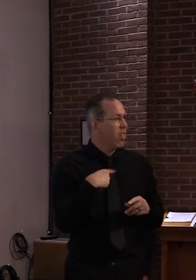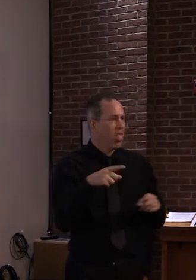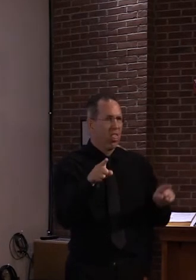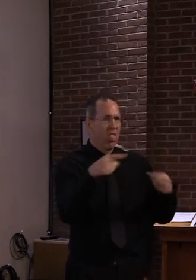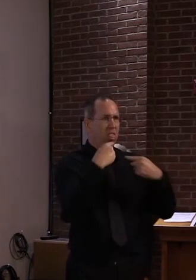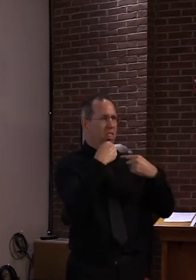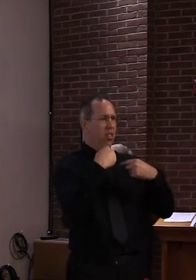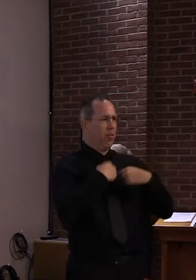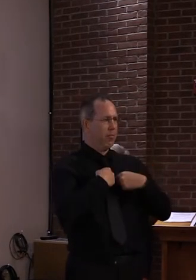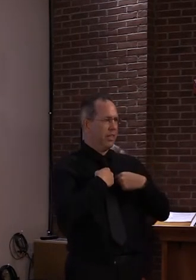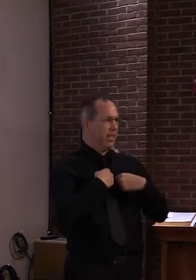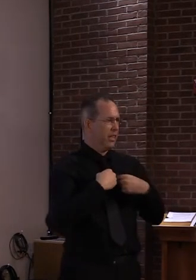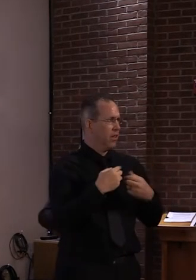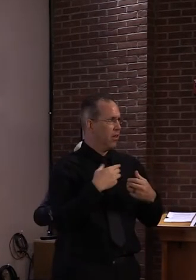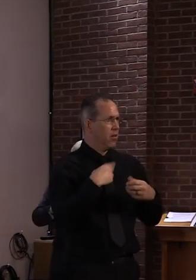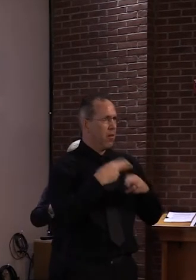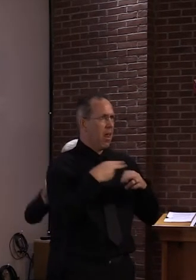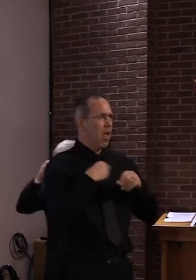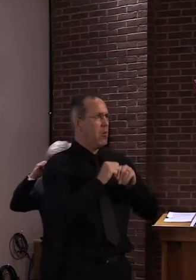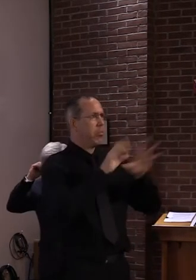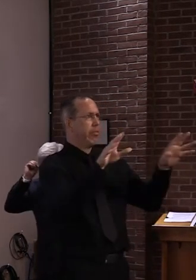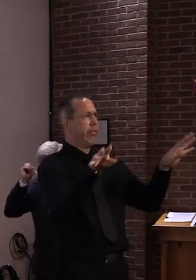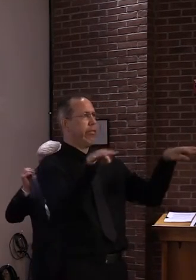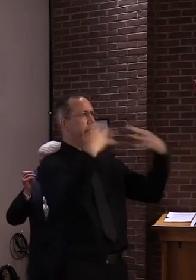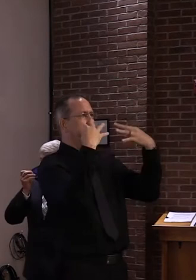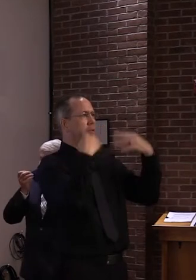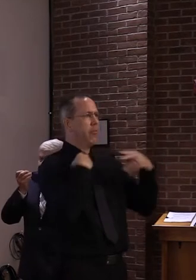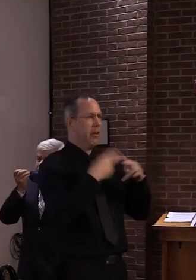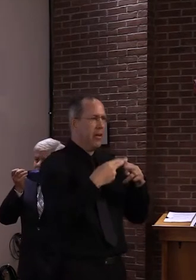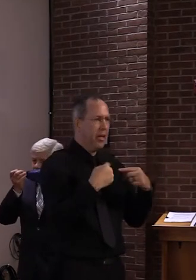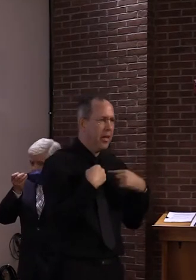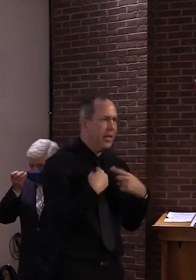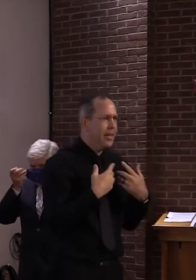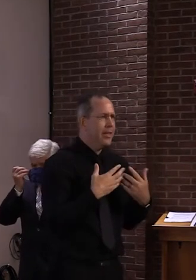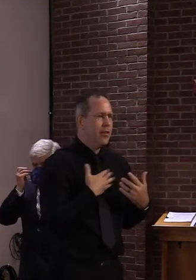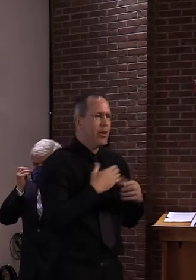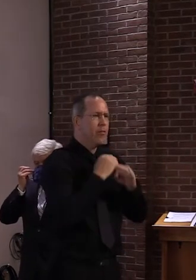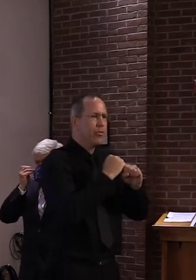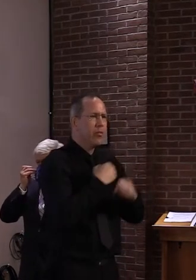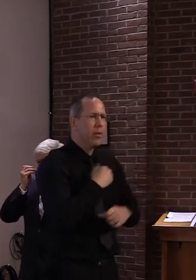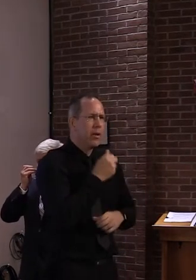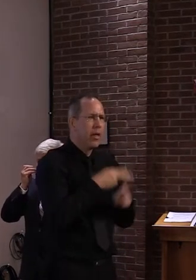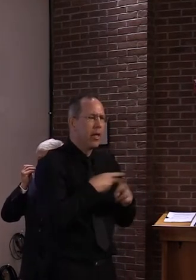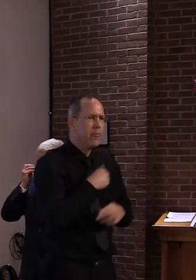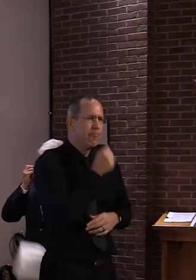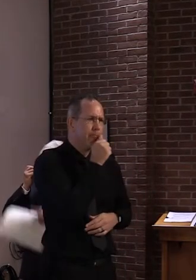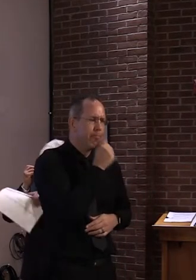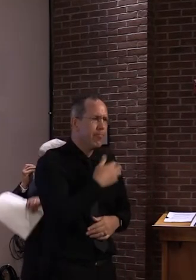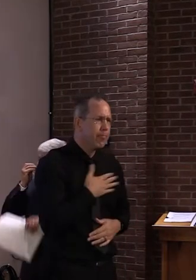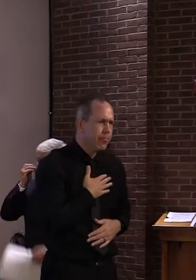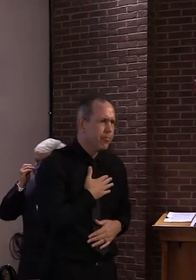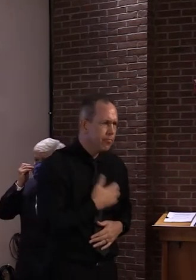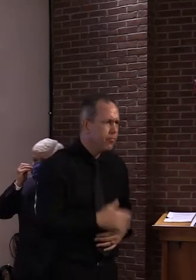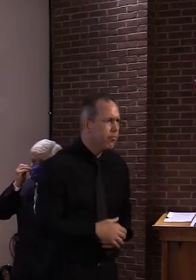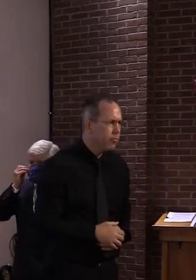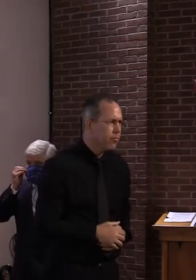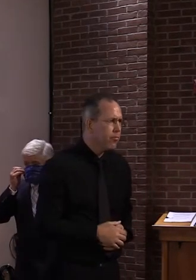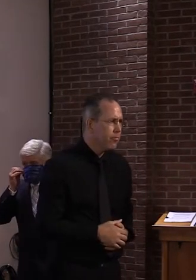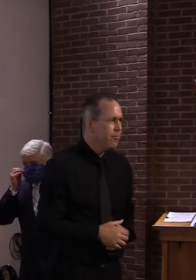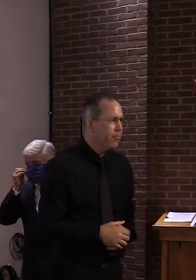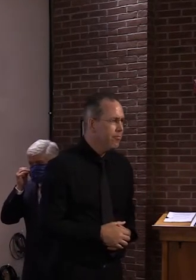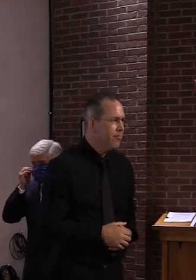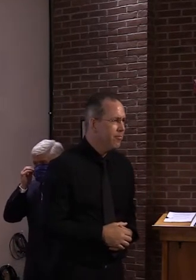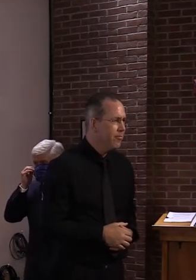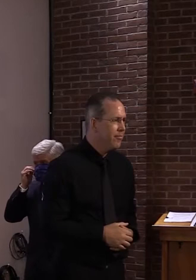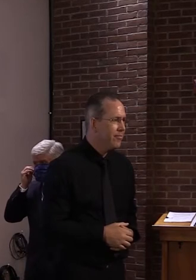be protected just as well. Again, we've never asked for any names. We've asked for facilities. You've given